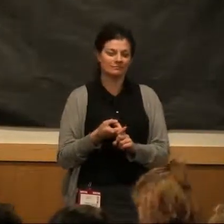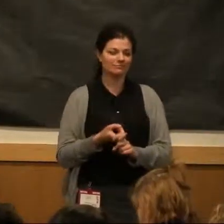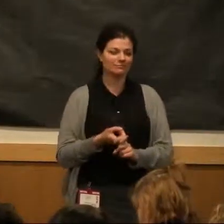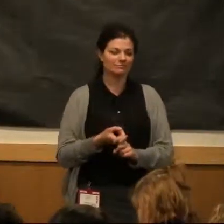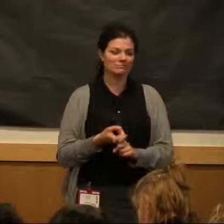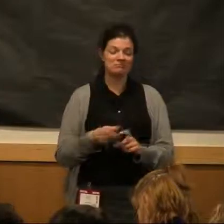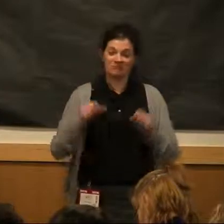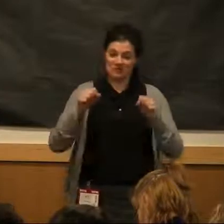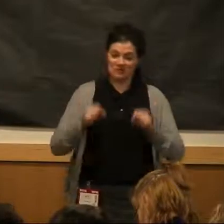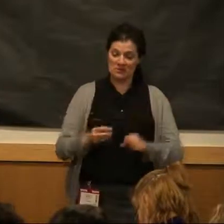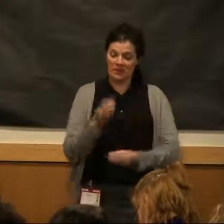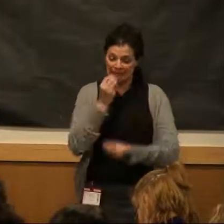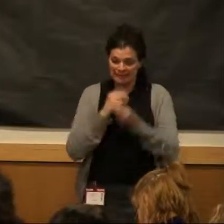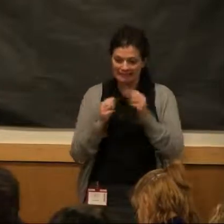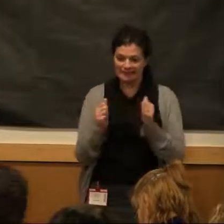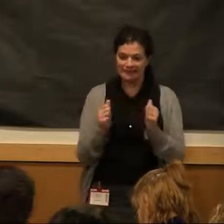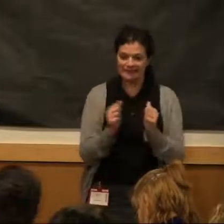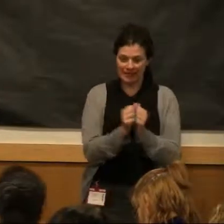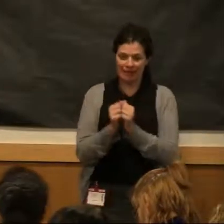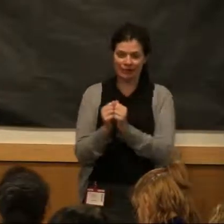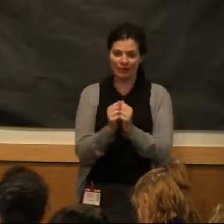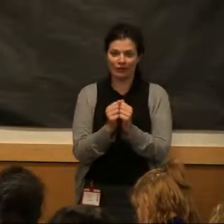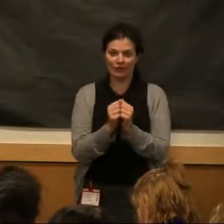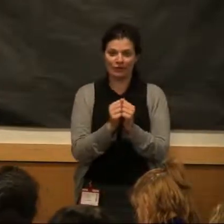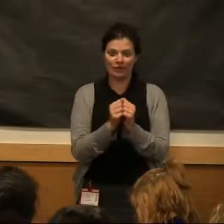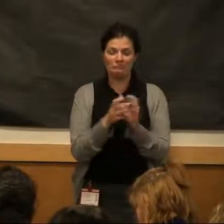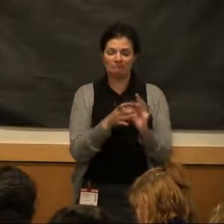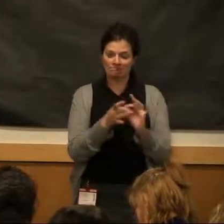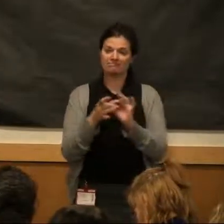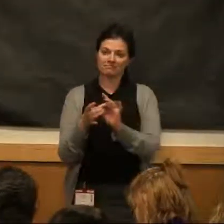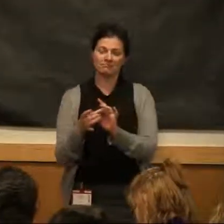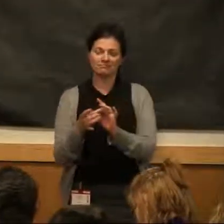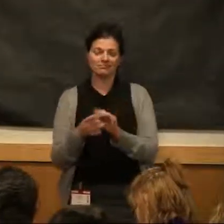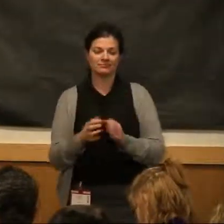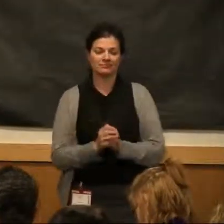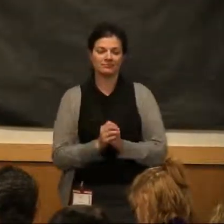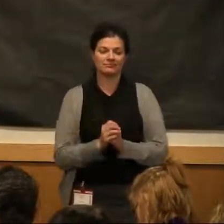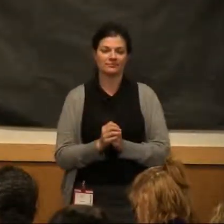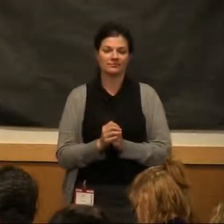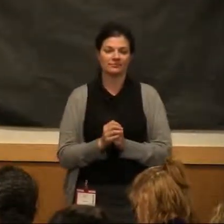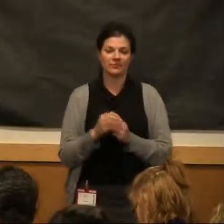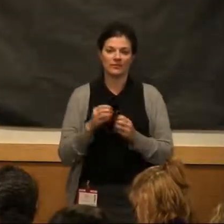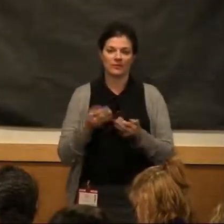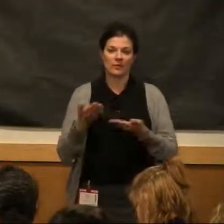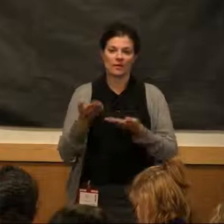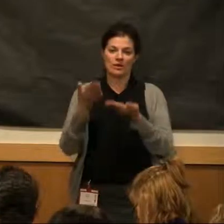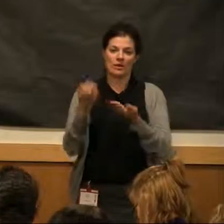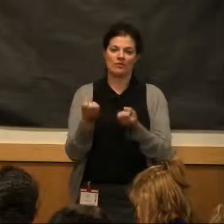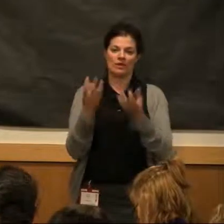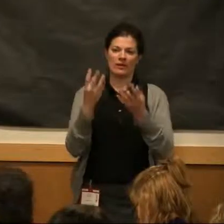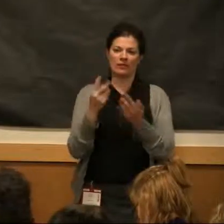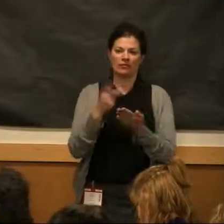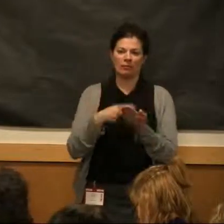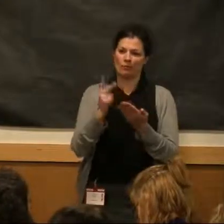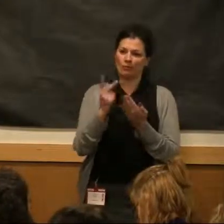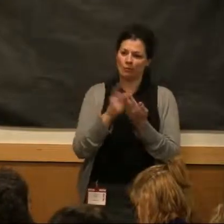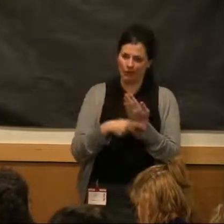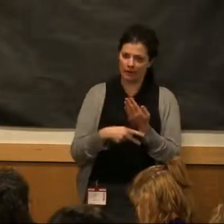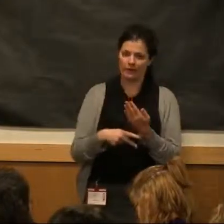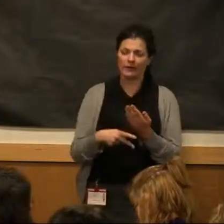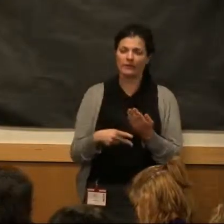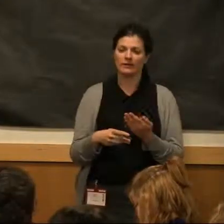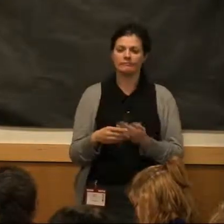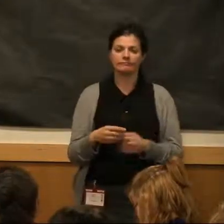to the dining hall with you and can connect with you. We offer a lot of programming in the dining halls, anywhere from